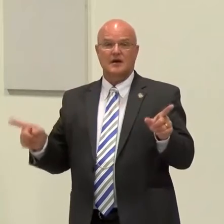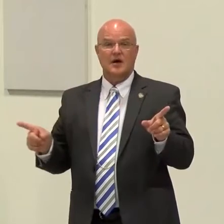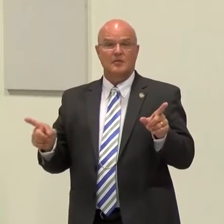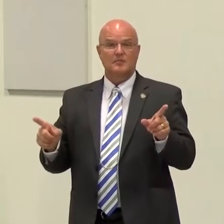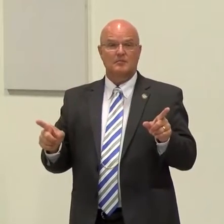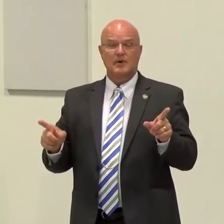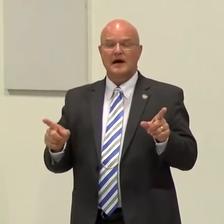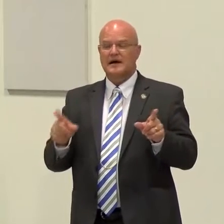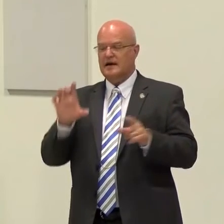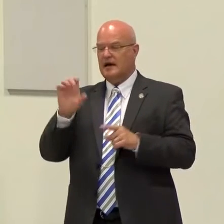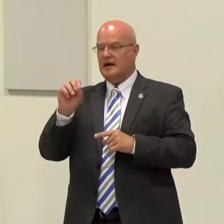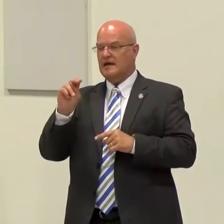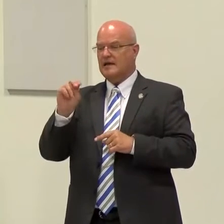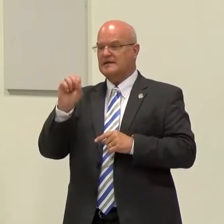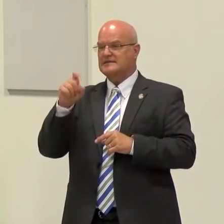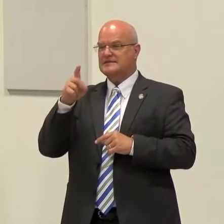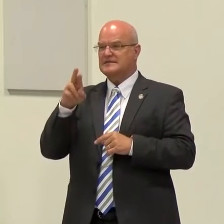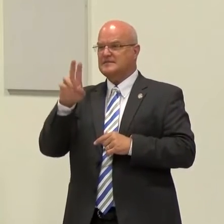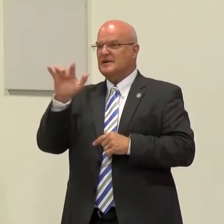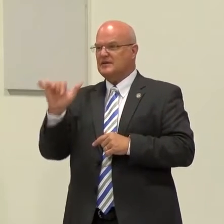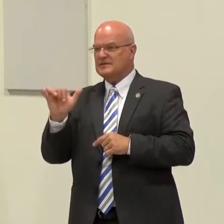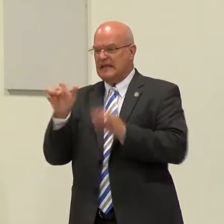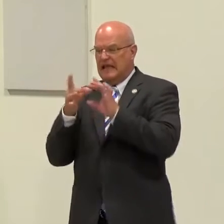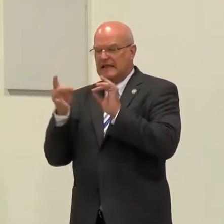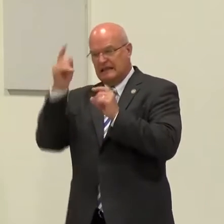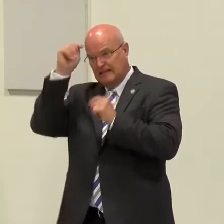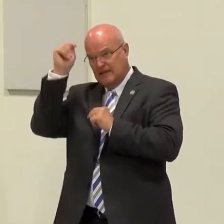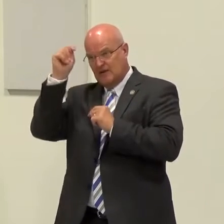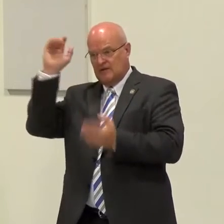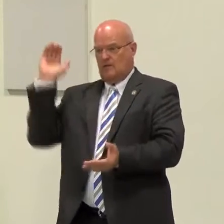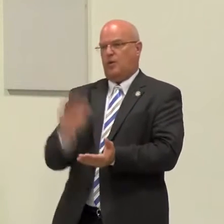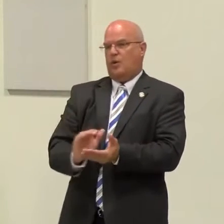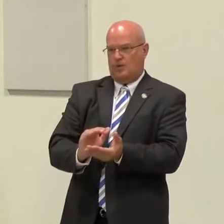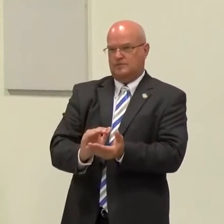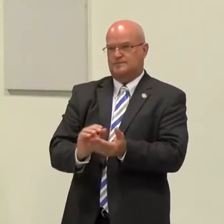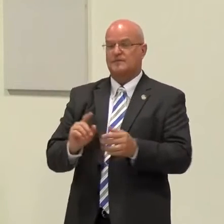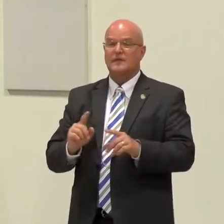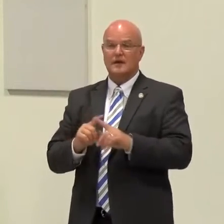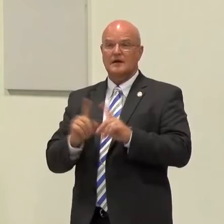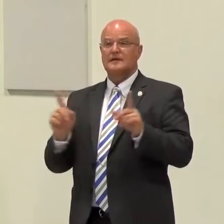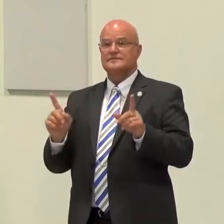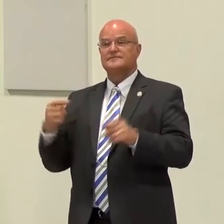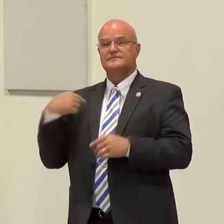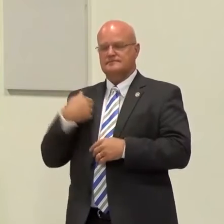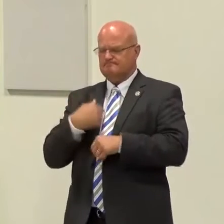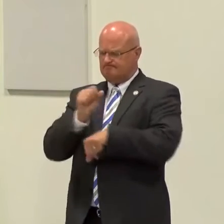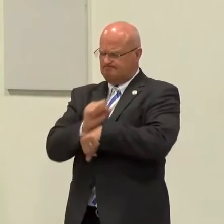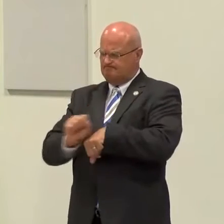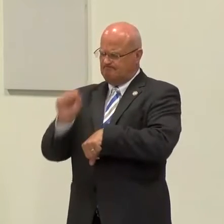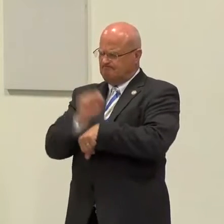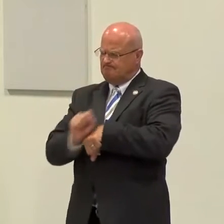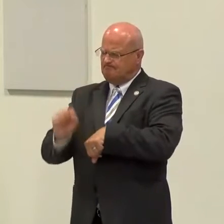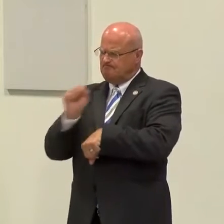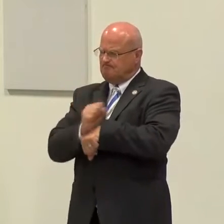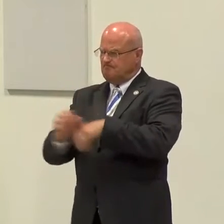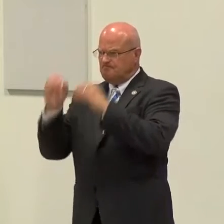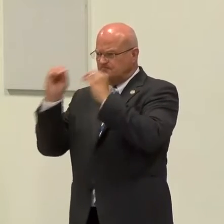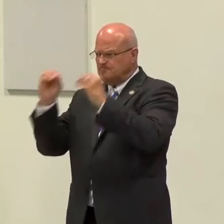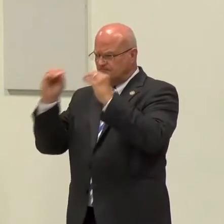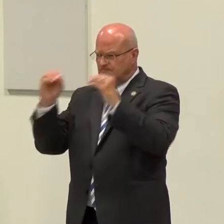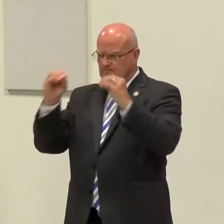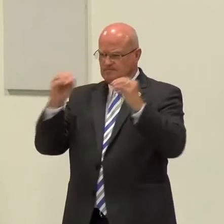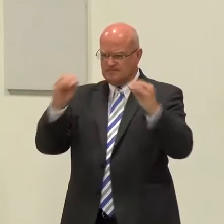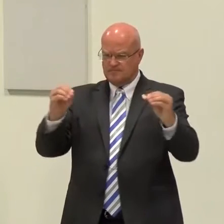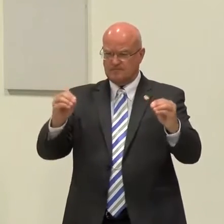the conspiracy theorists are very, very low as part of that. But we've worked hard on education, and